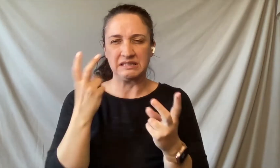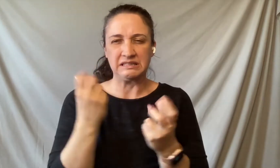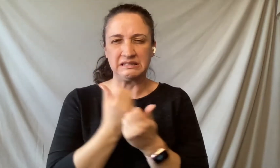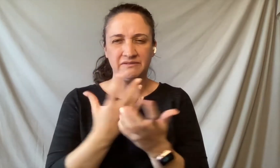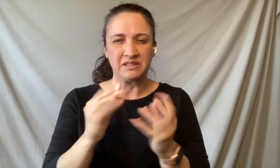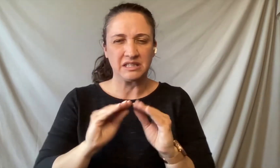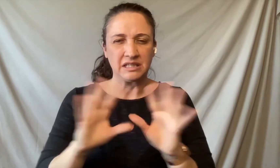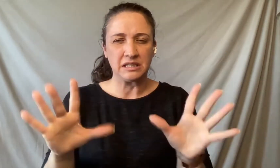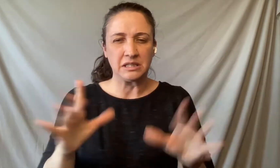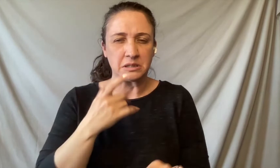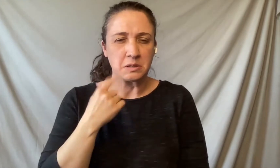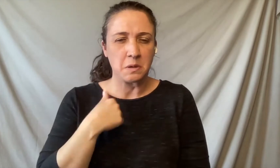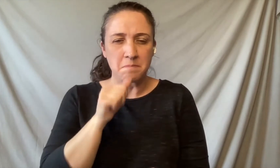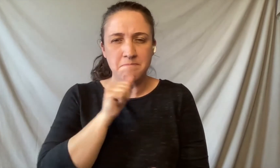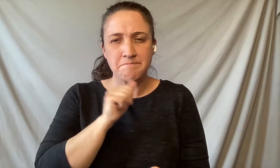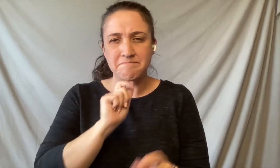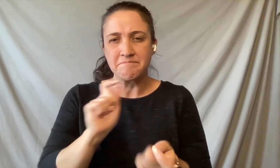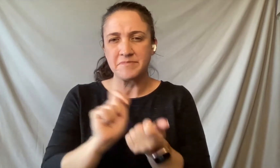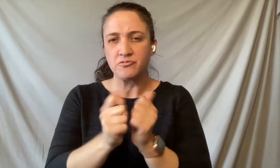me again.